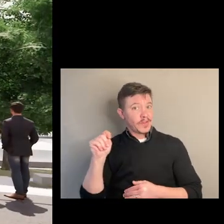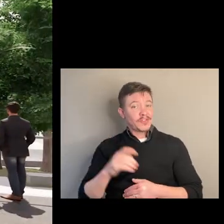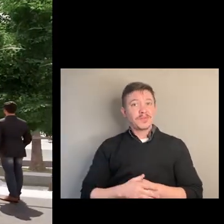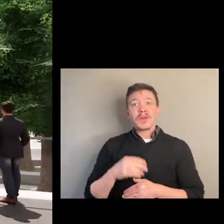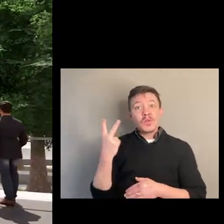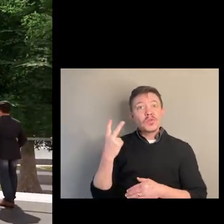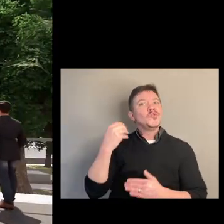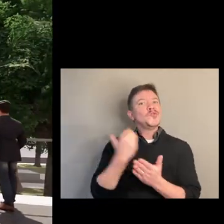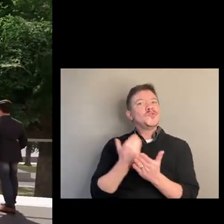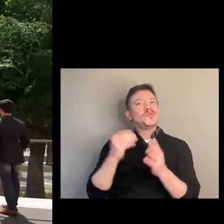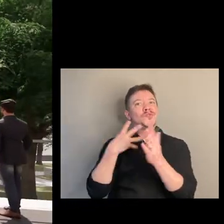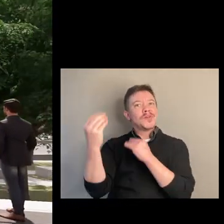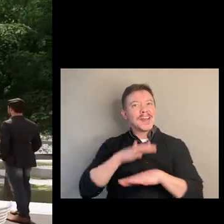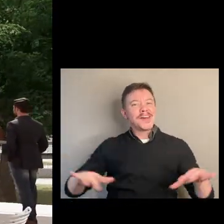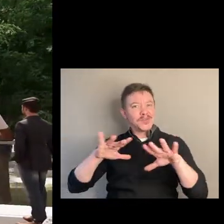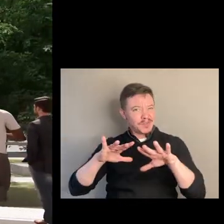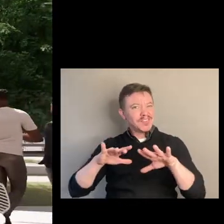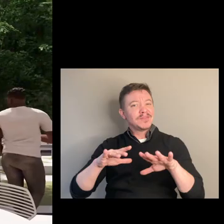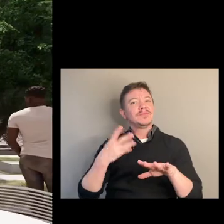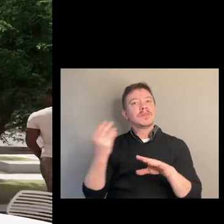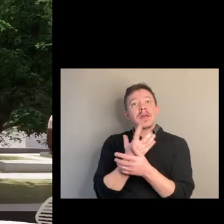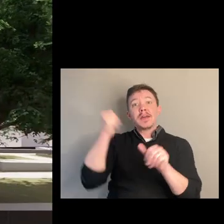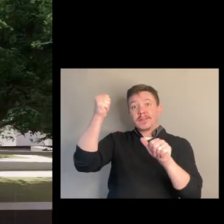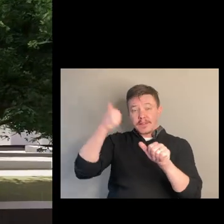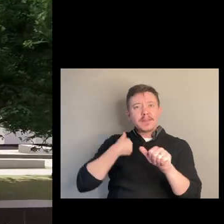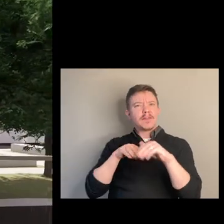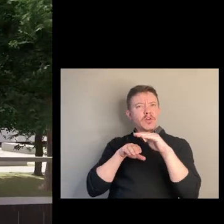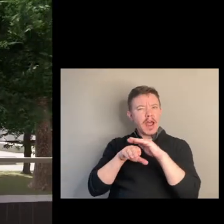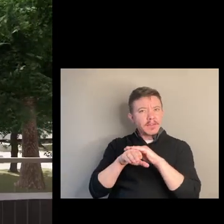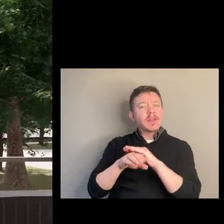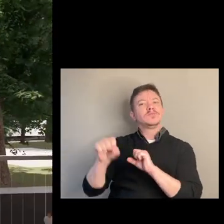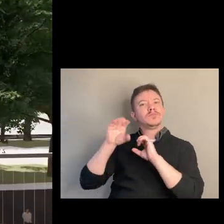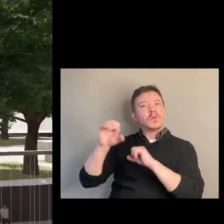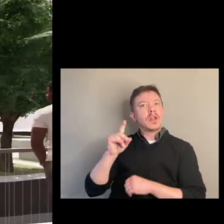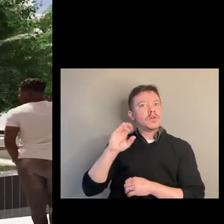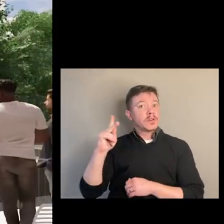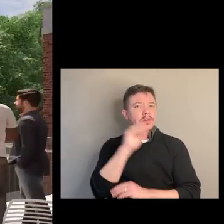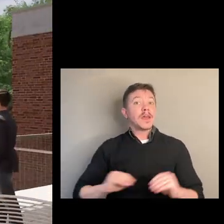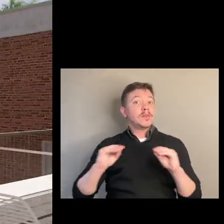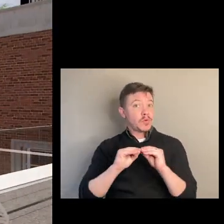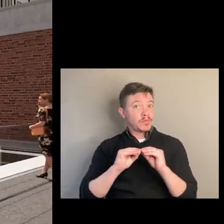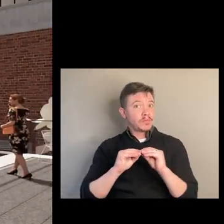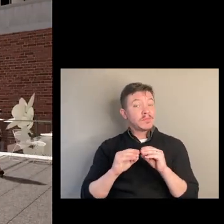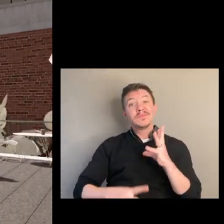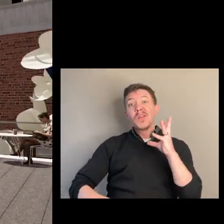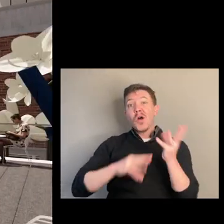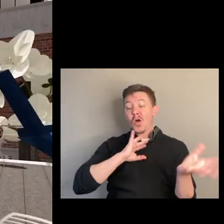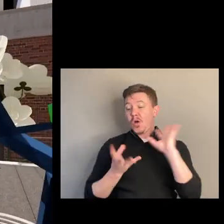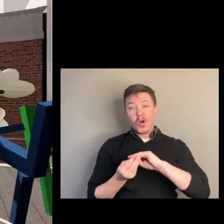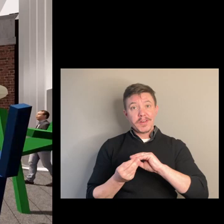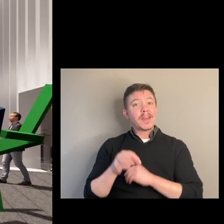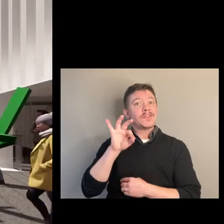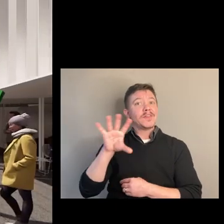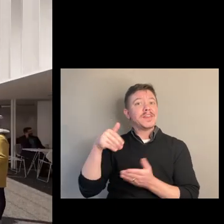restrooms, two new outdoor spaces, a safer location for the loading dock, and more. In all, we are adding